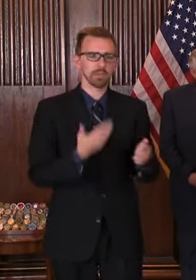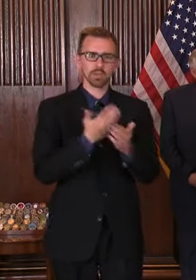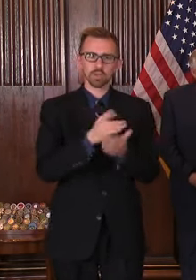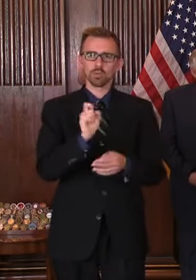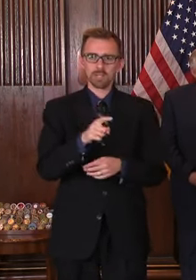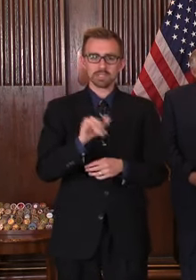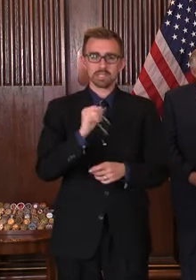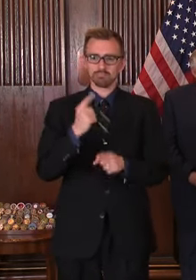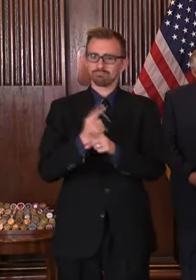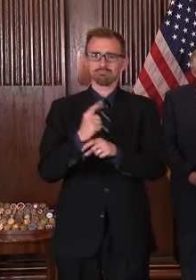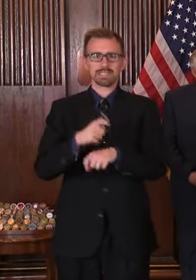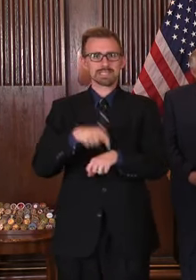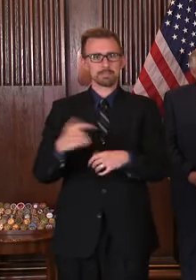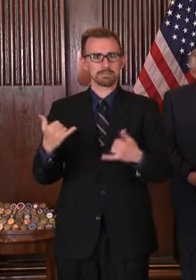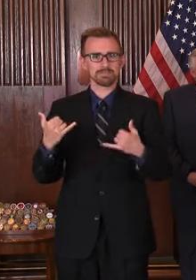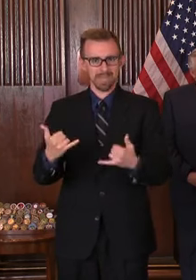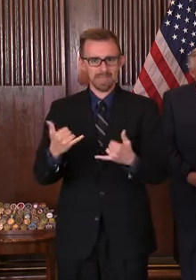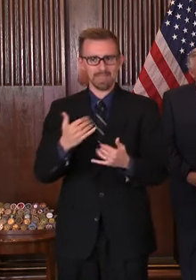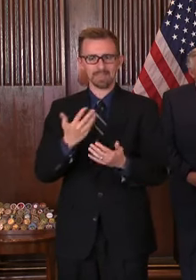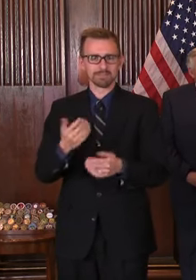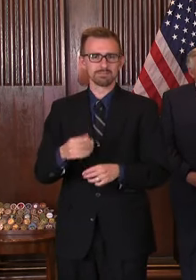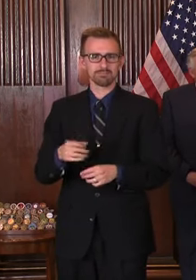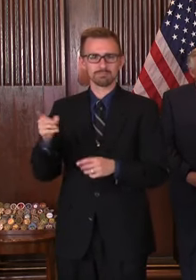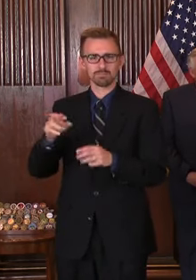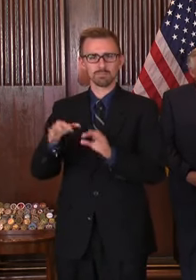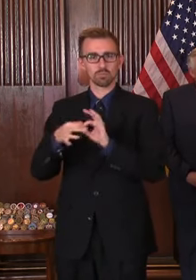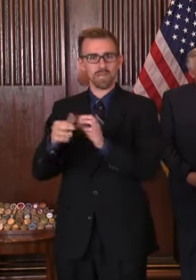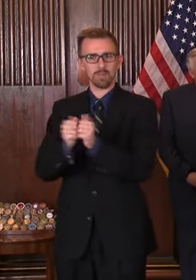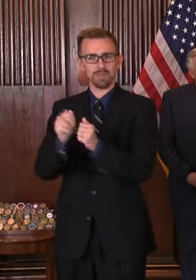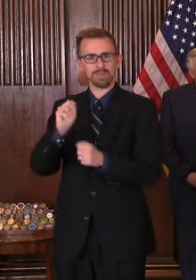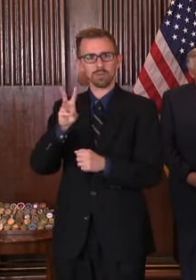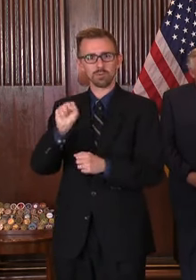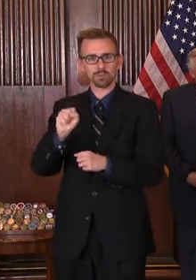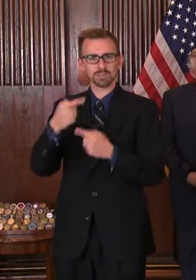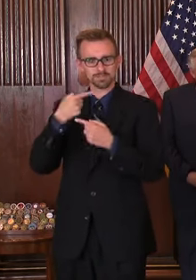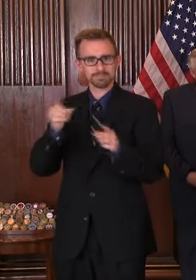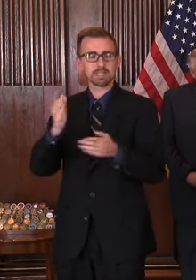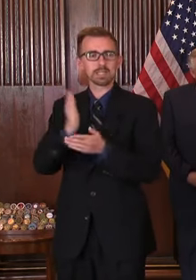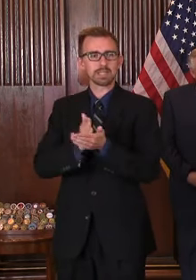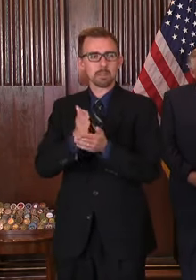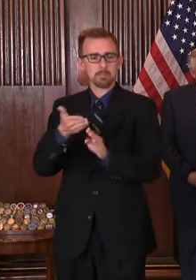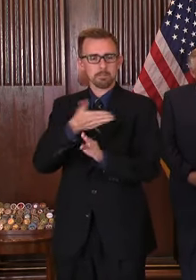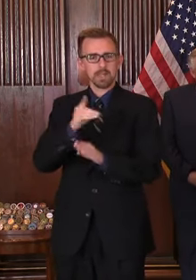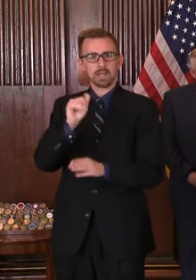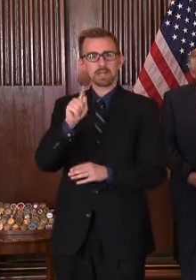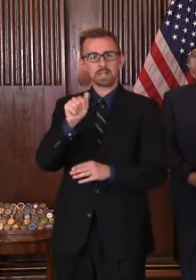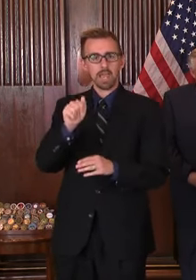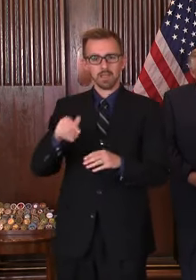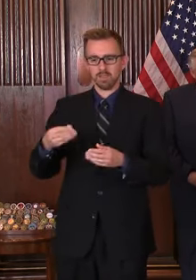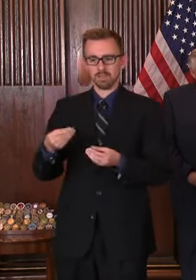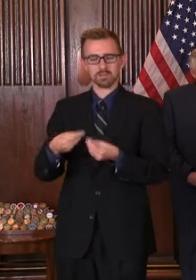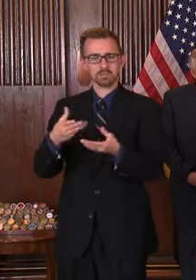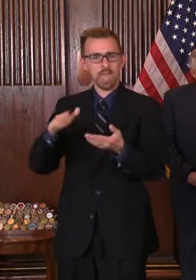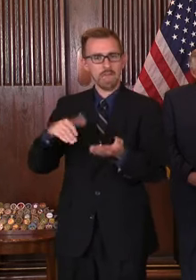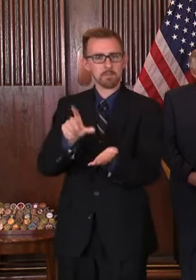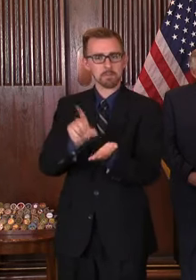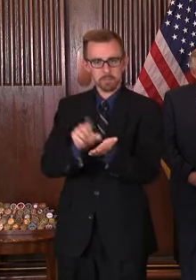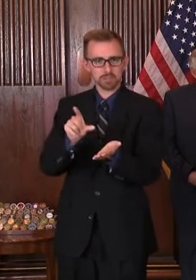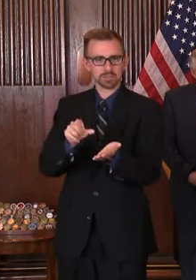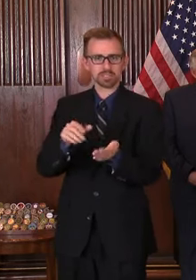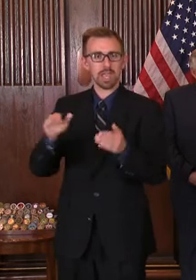that's a timely question today because people will have seen the news that some preliminary data that haven't been published in